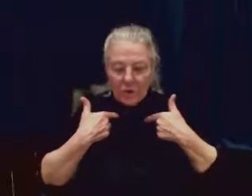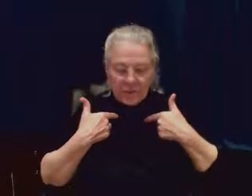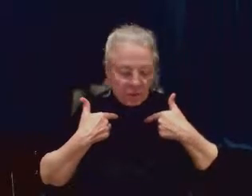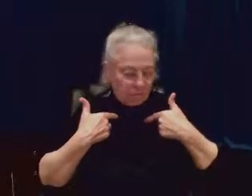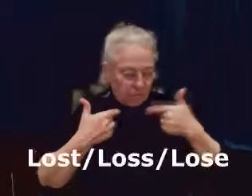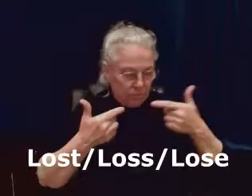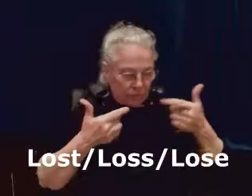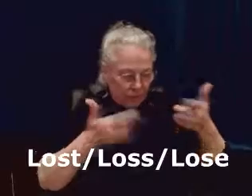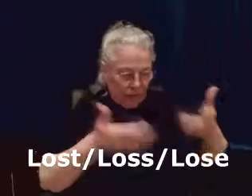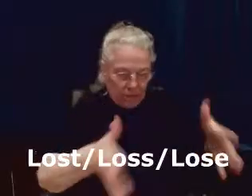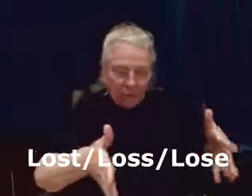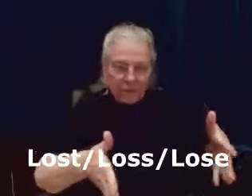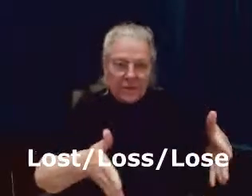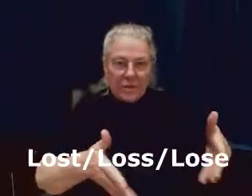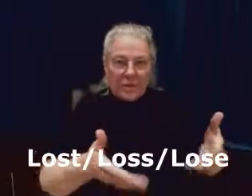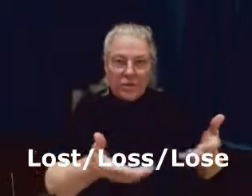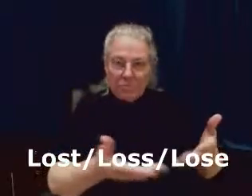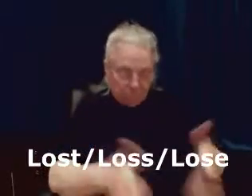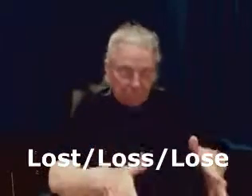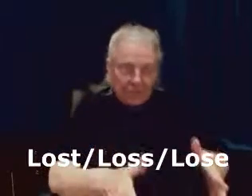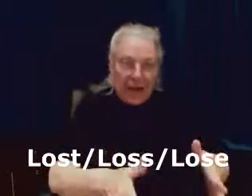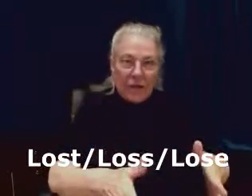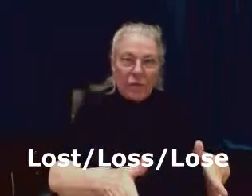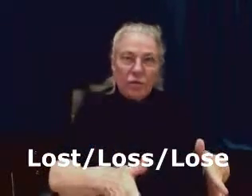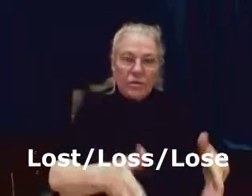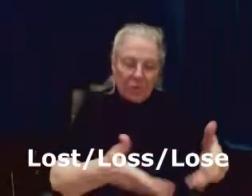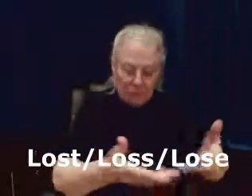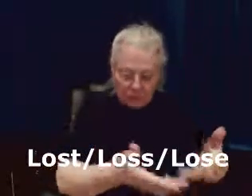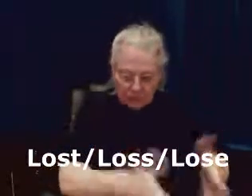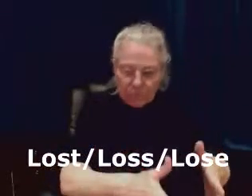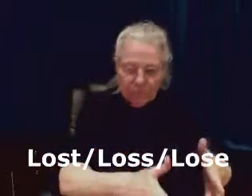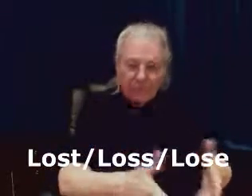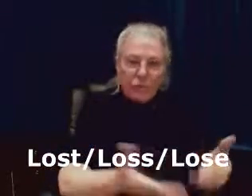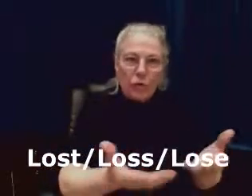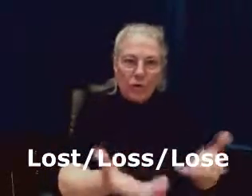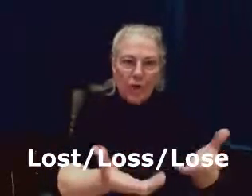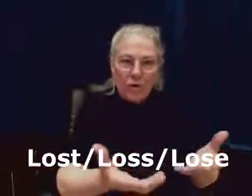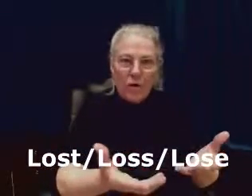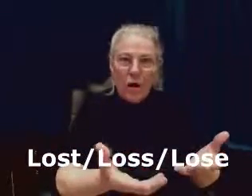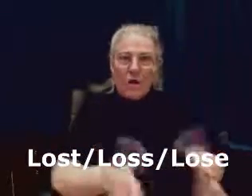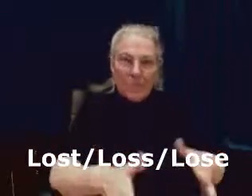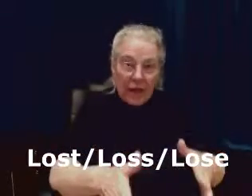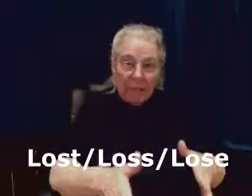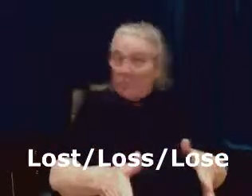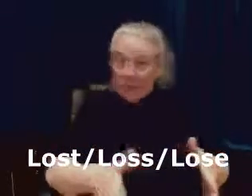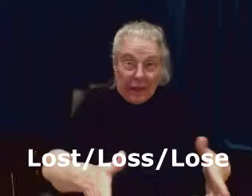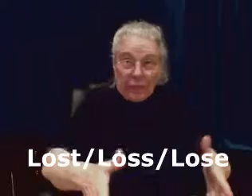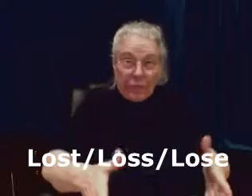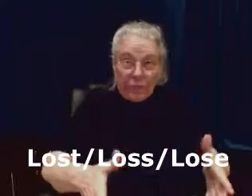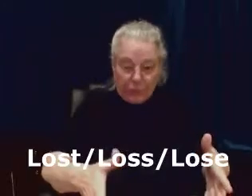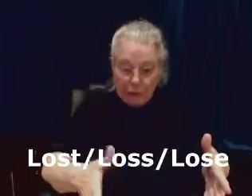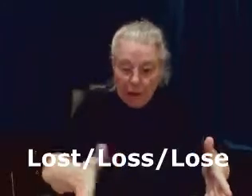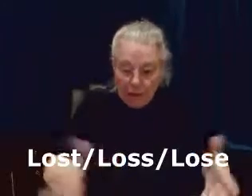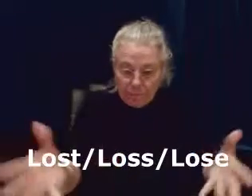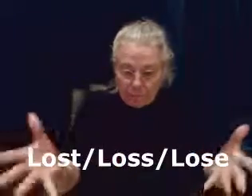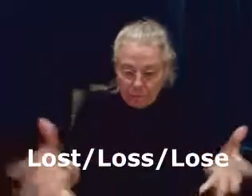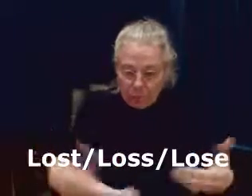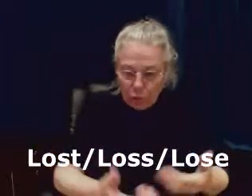Lost, and it's just take and lose it. Just, you've got it in your hands, and like, oops, it's gone. Don't know